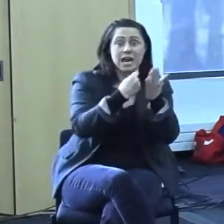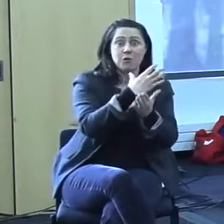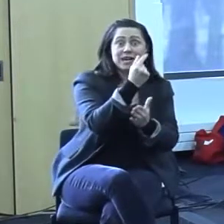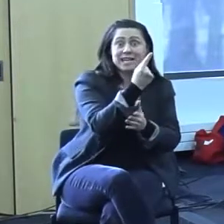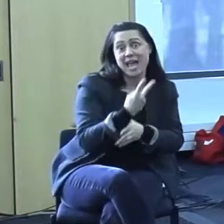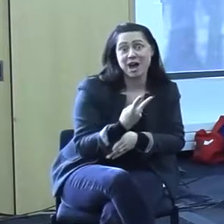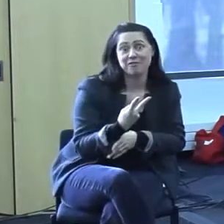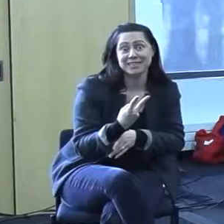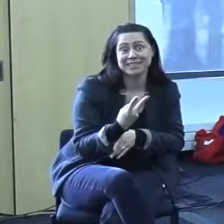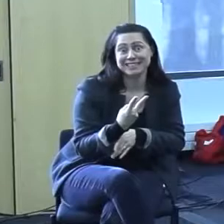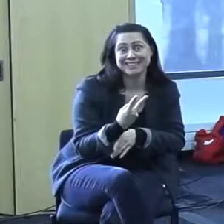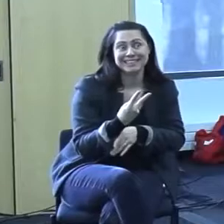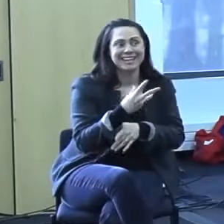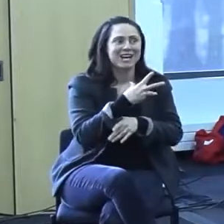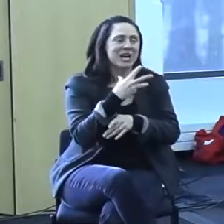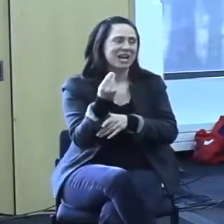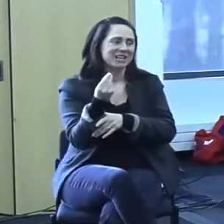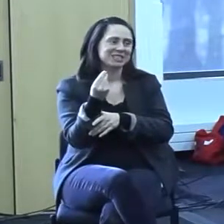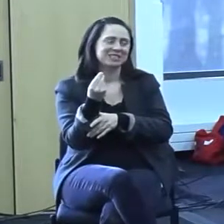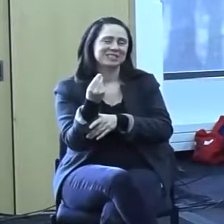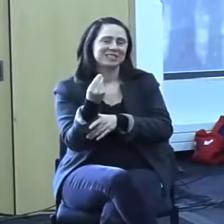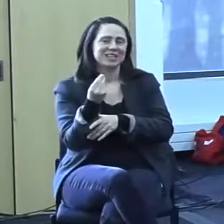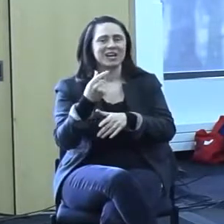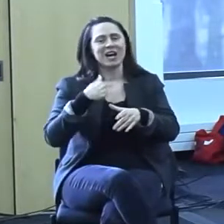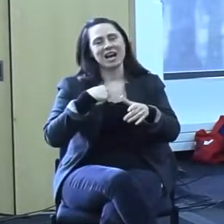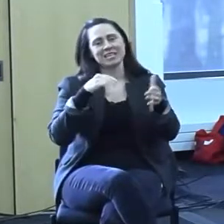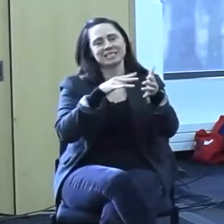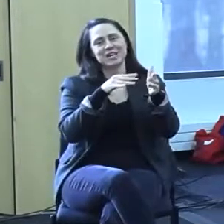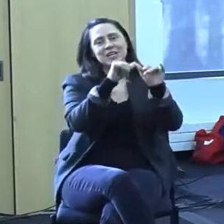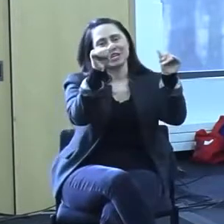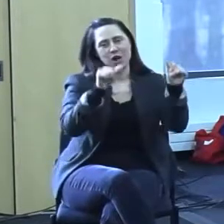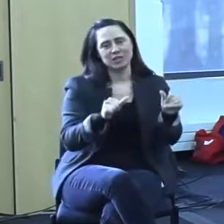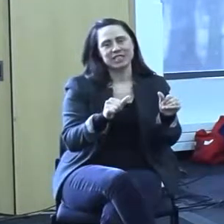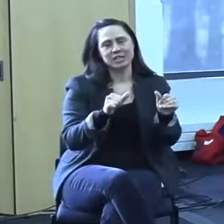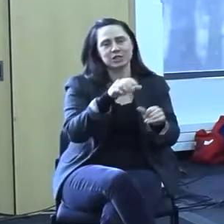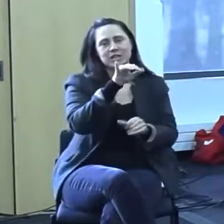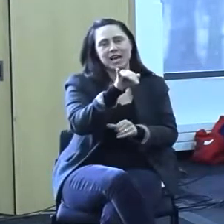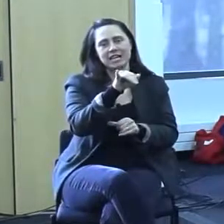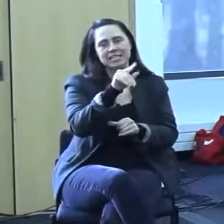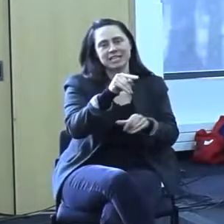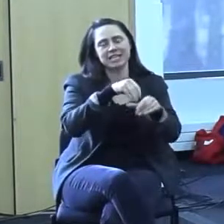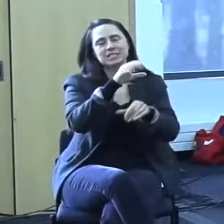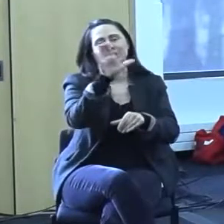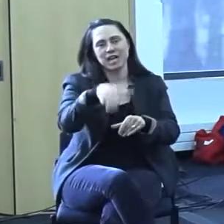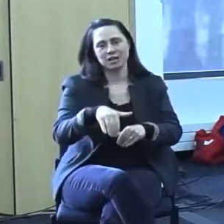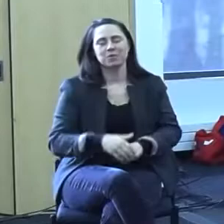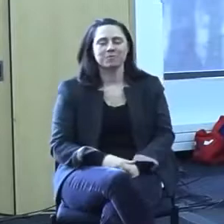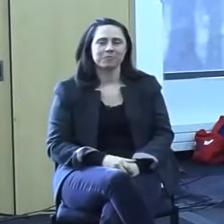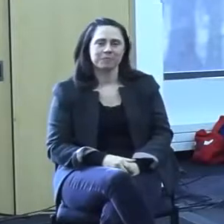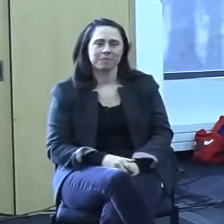half. And I did study architecture at IIT in Chicago.